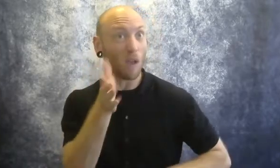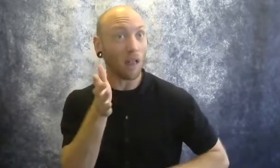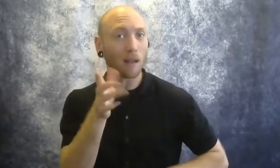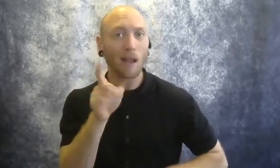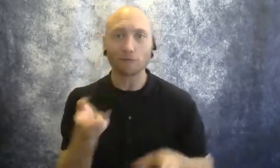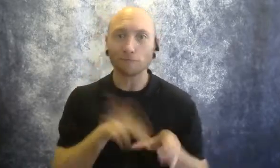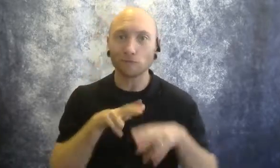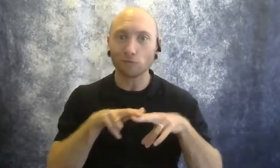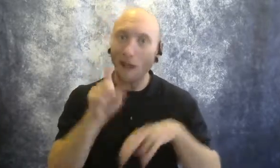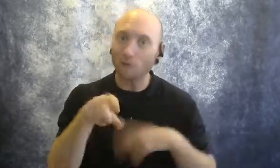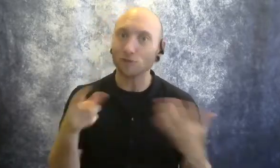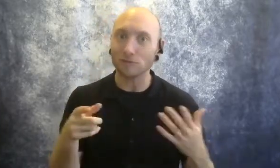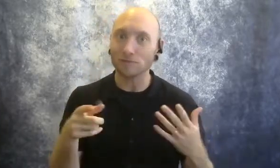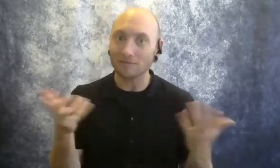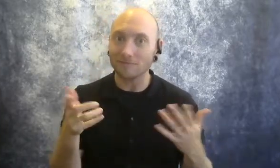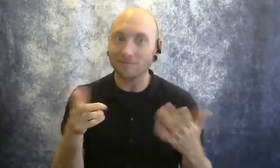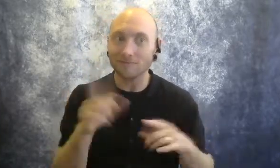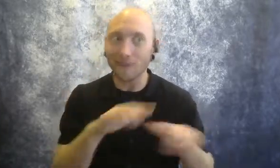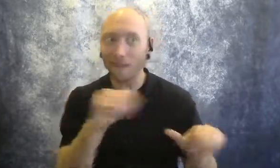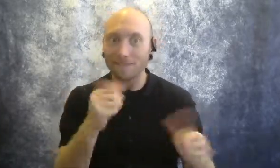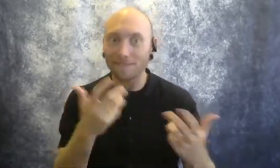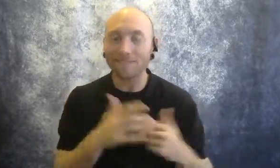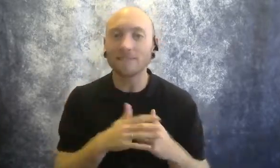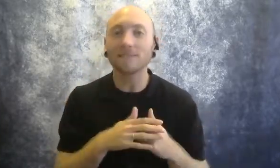So, by the way, Clint gave me